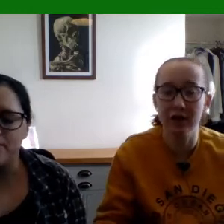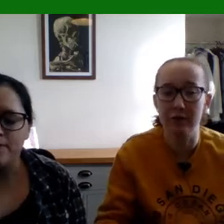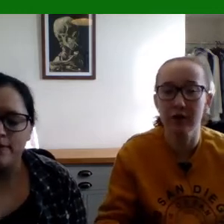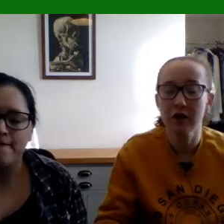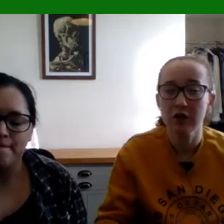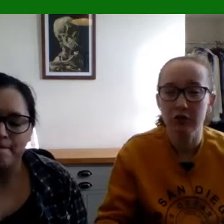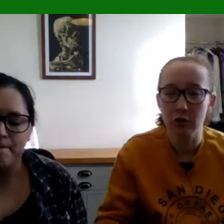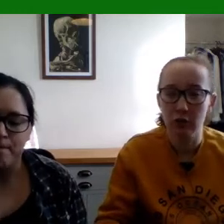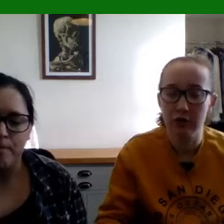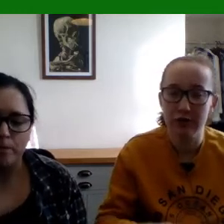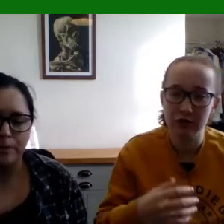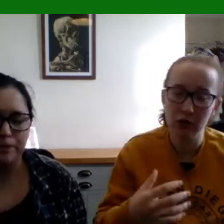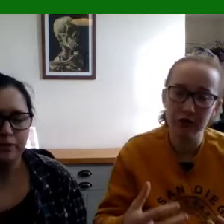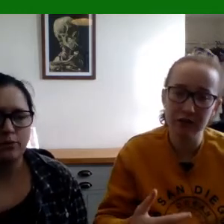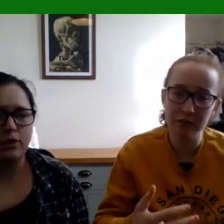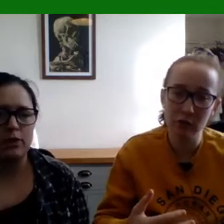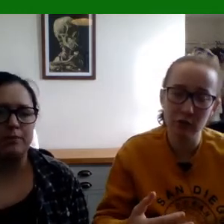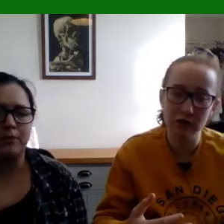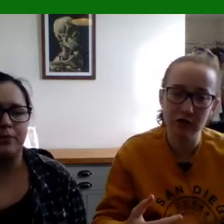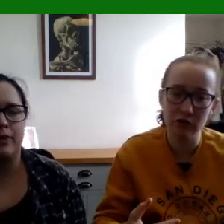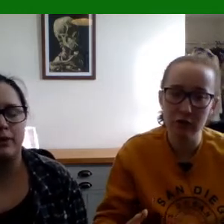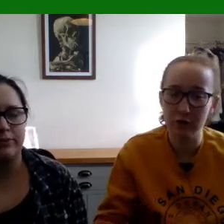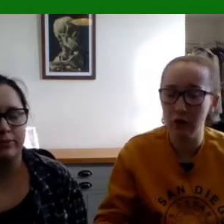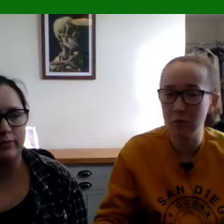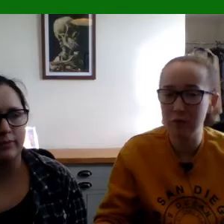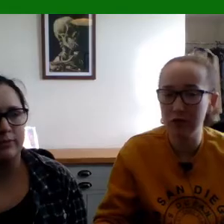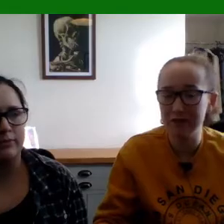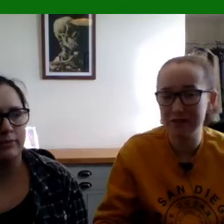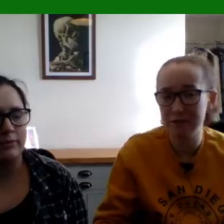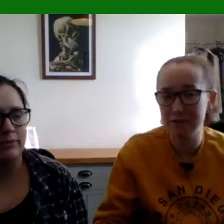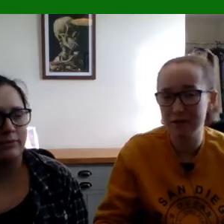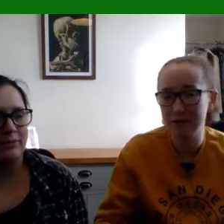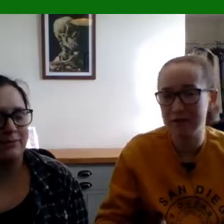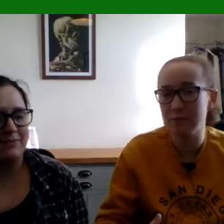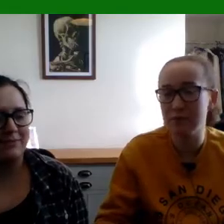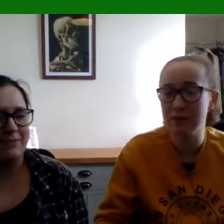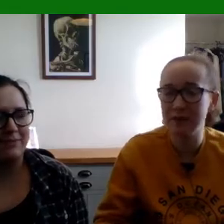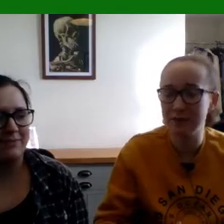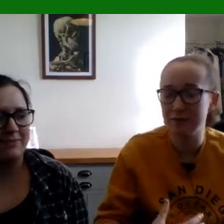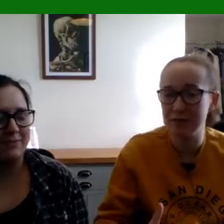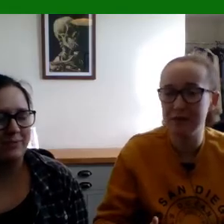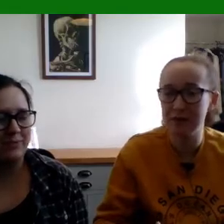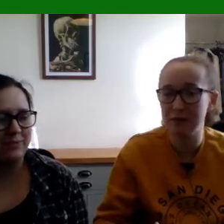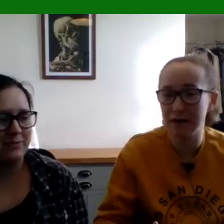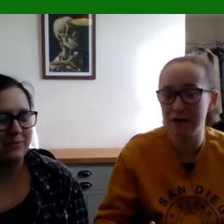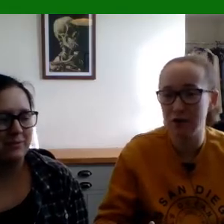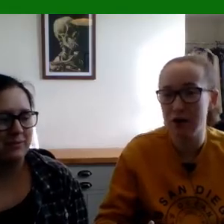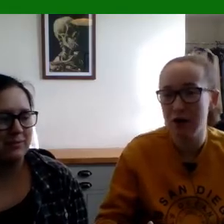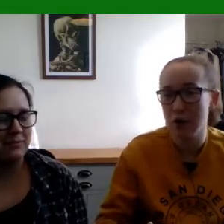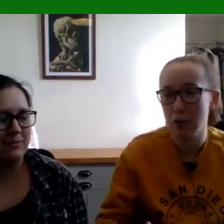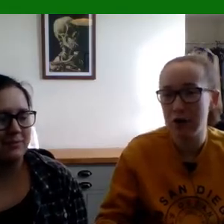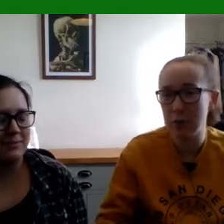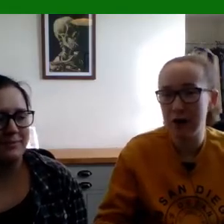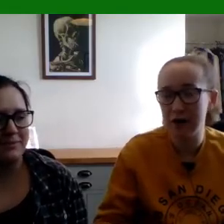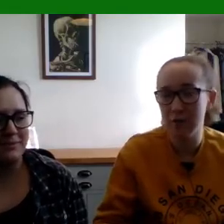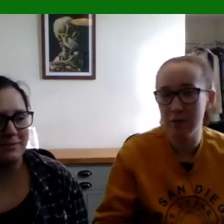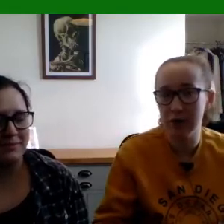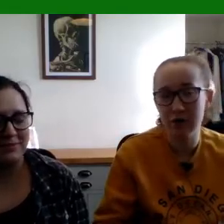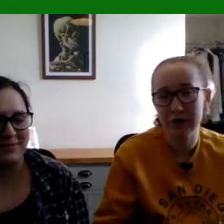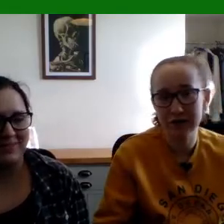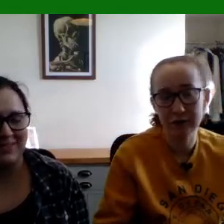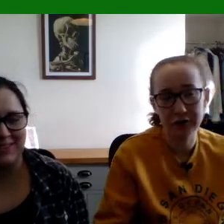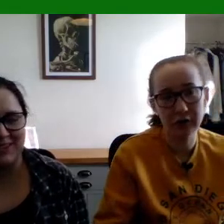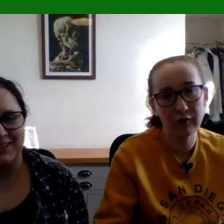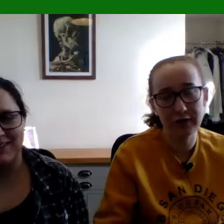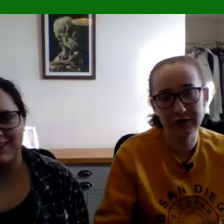it all the time. So there's lots of different ways we can do it. For a lot of people, it's different stimuli, different things in life can actually bring back a memory.